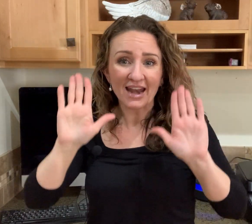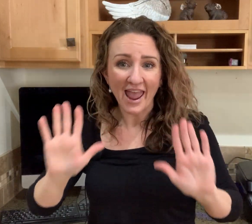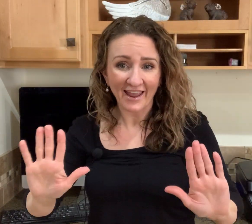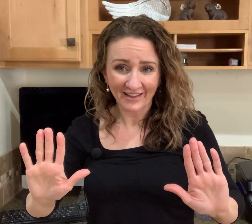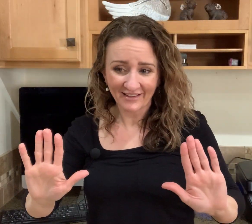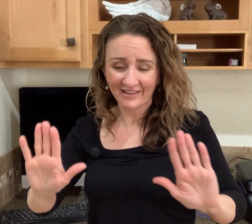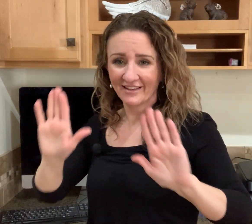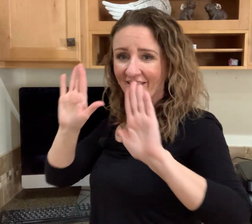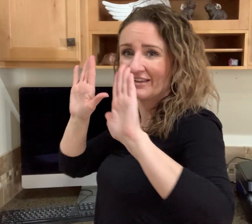Sunday.